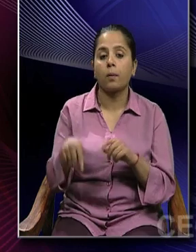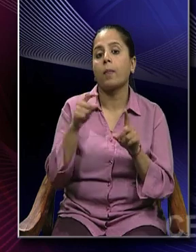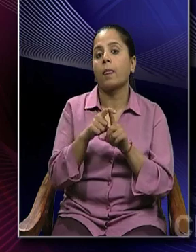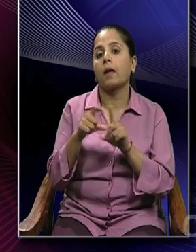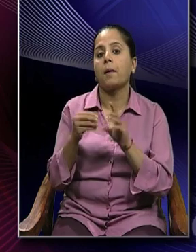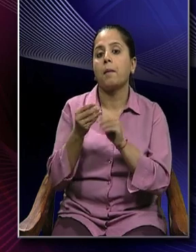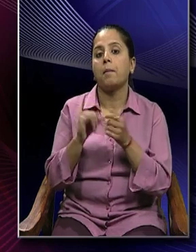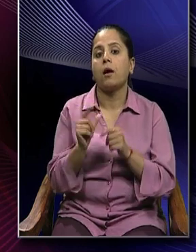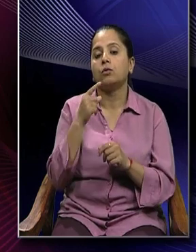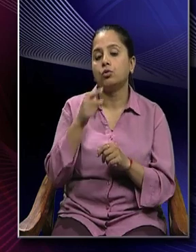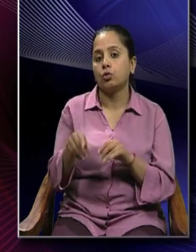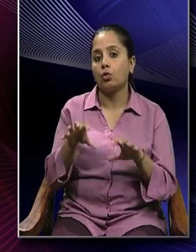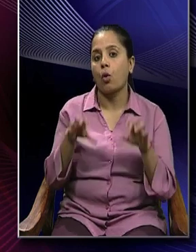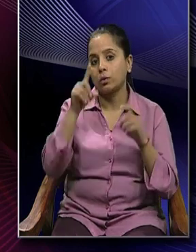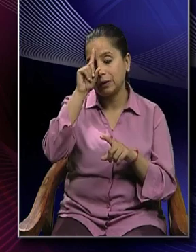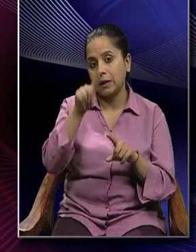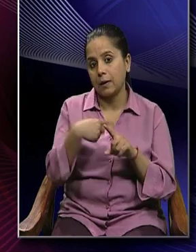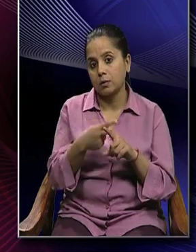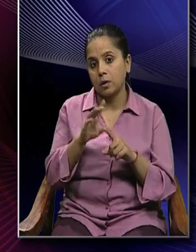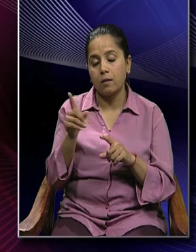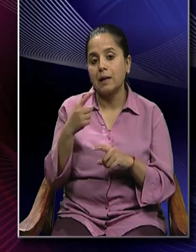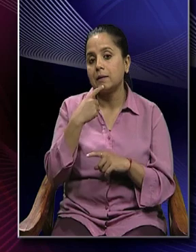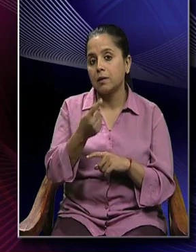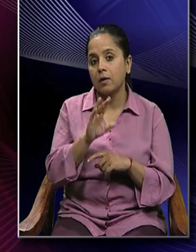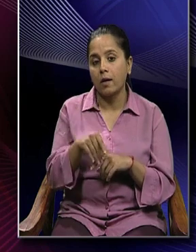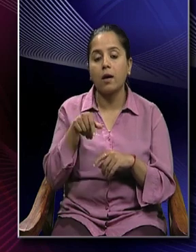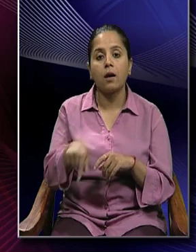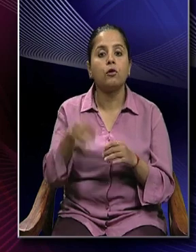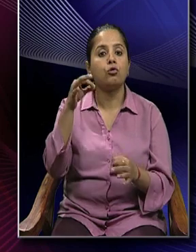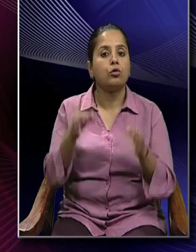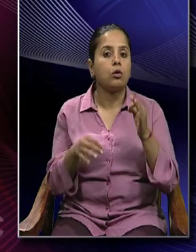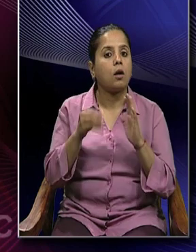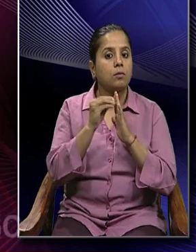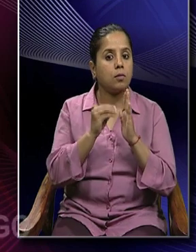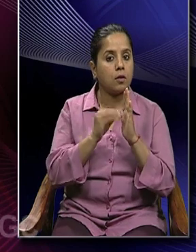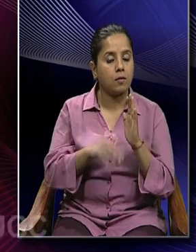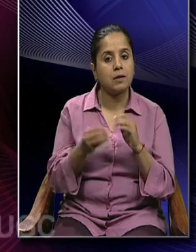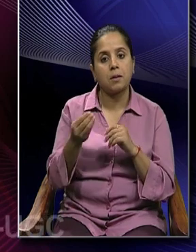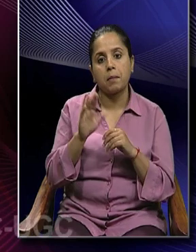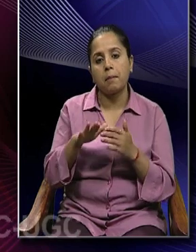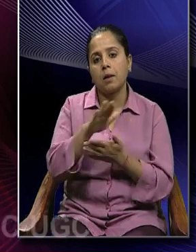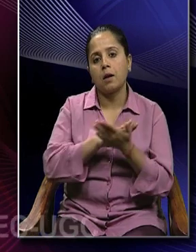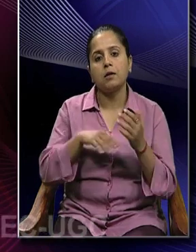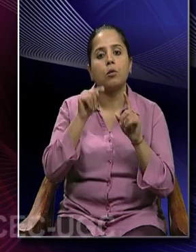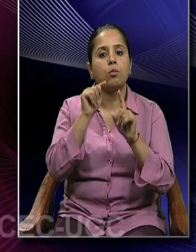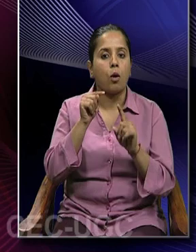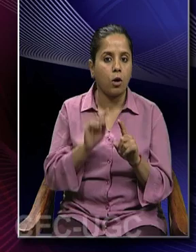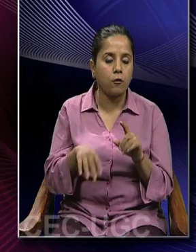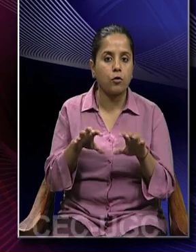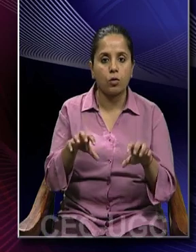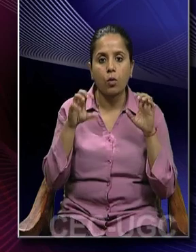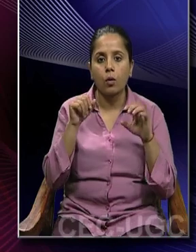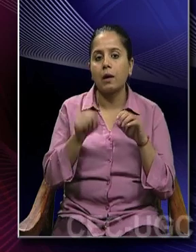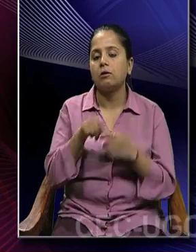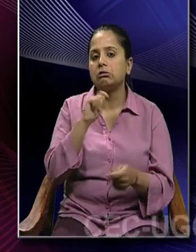is a constitutional expert, he said that the judgment laid down that there are certain basic features of the constitution which cannot